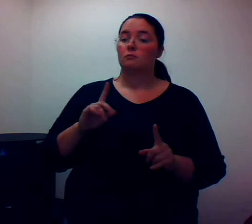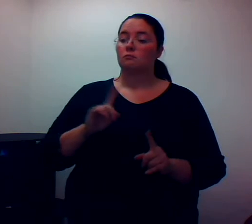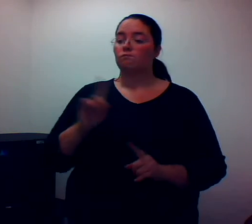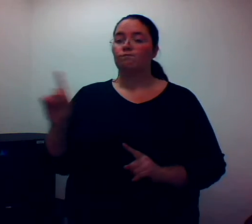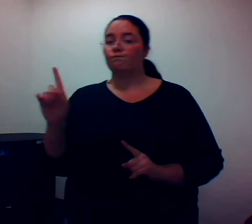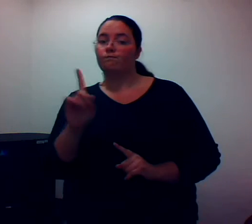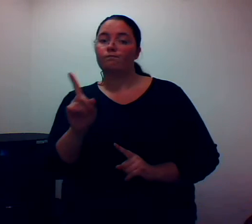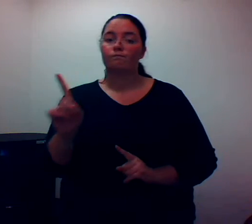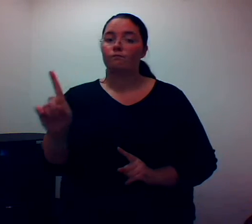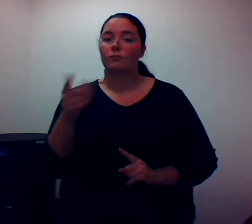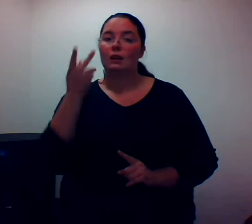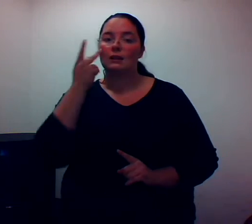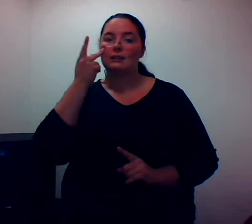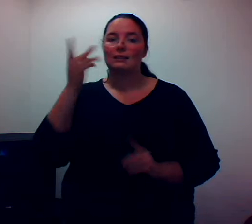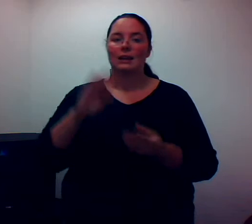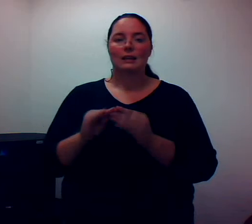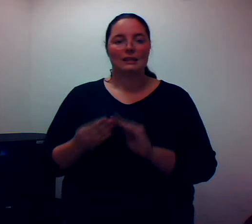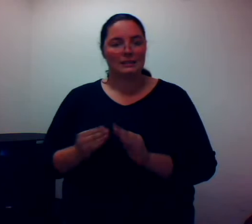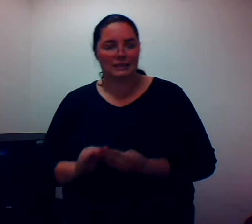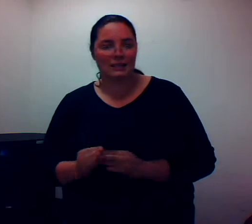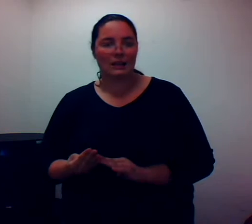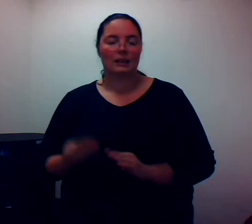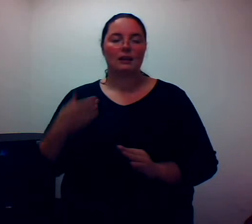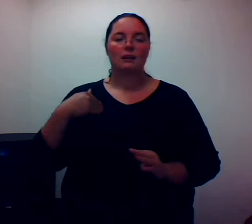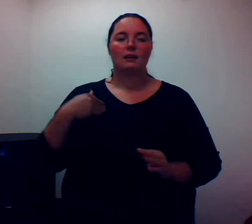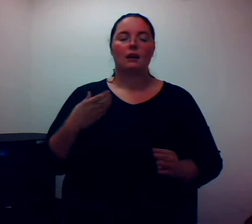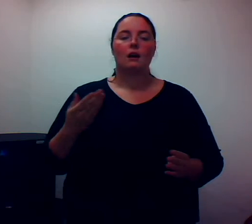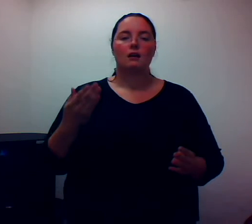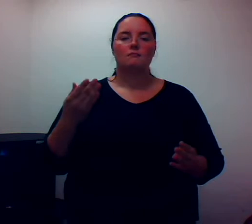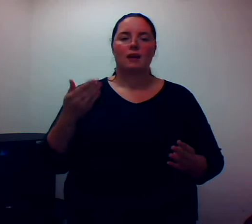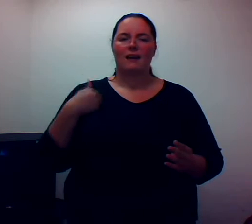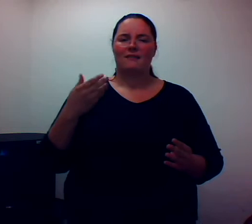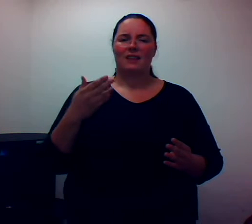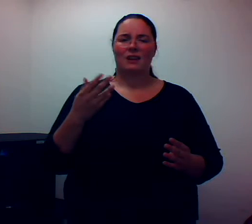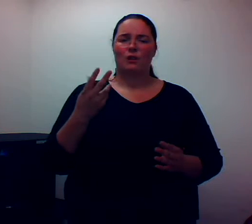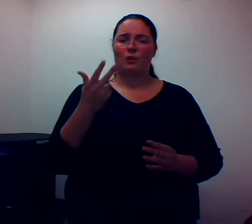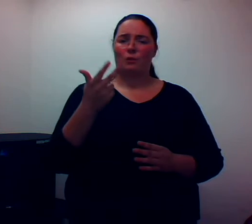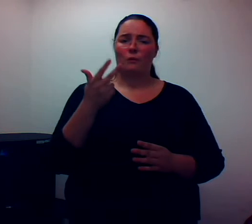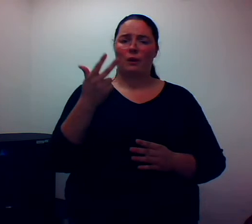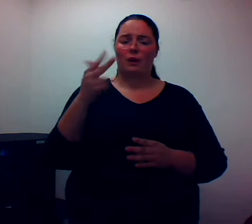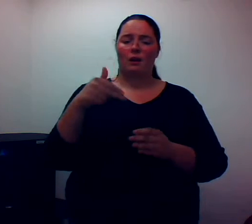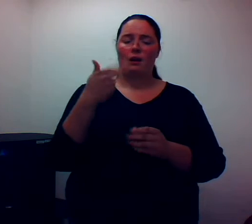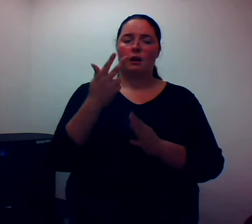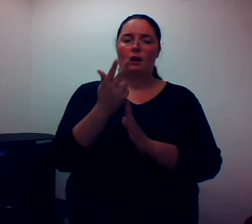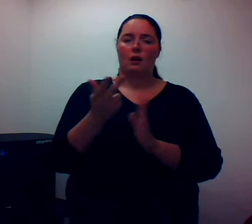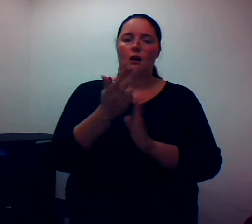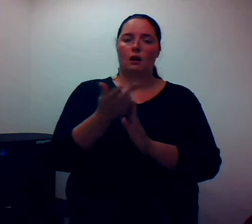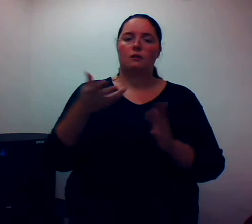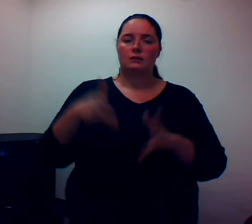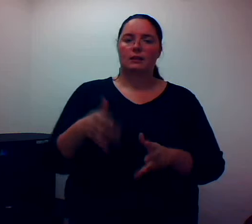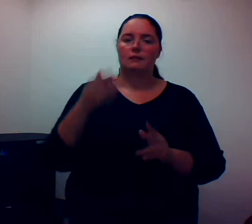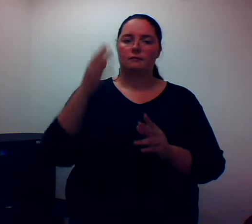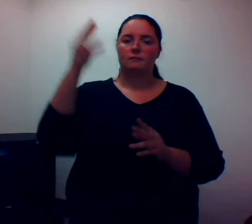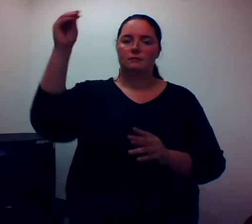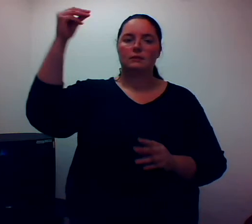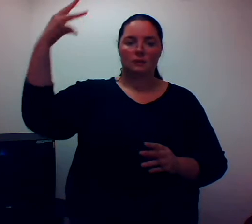of daylight, even though it was the middle of the day. And it was a very gloomy daylight, I should add. And the next morning,